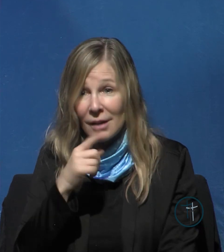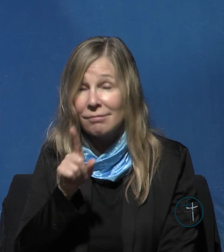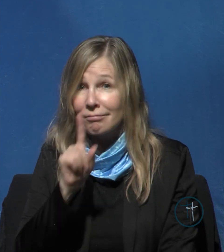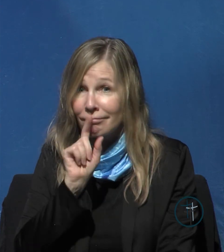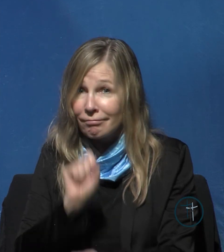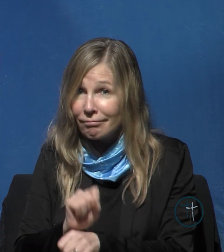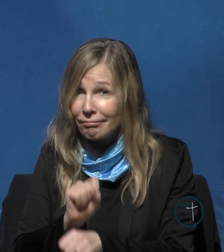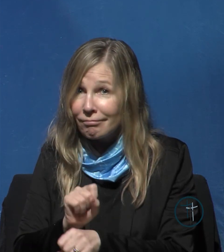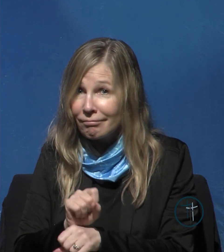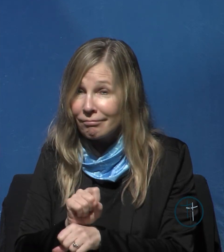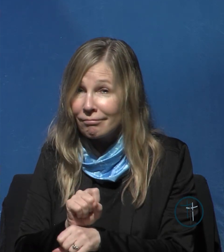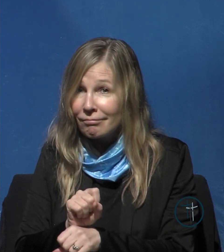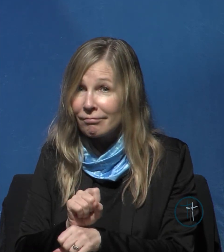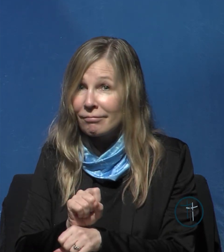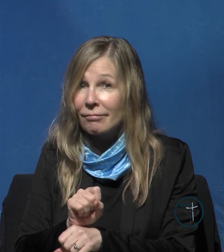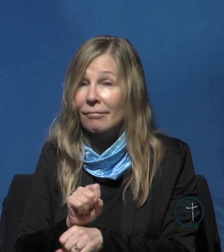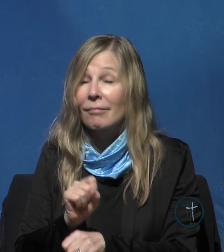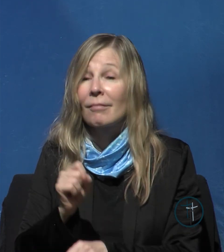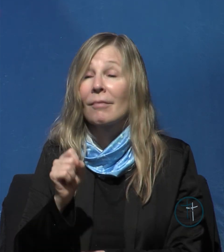I say to you,